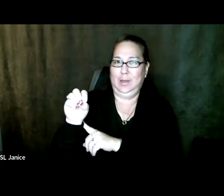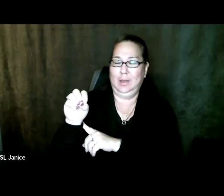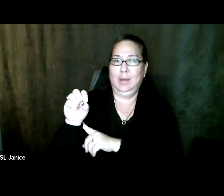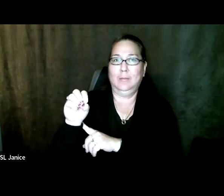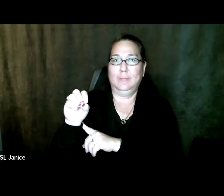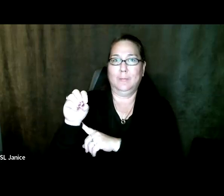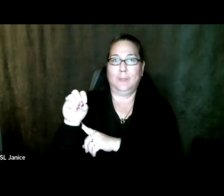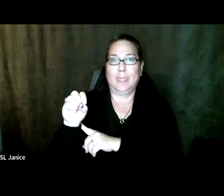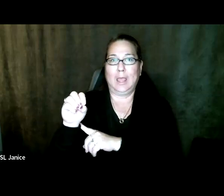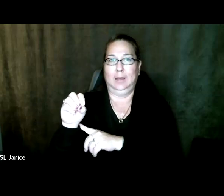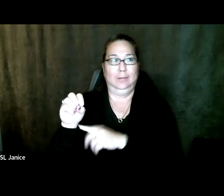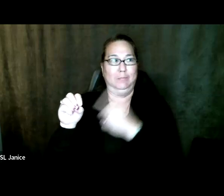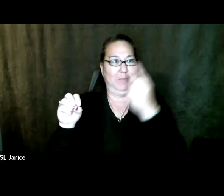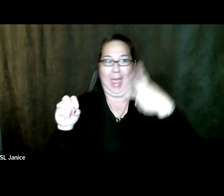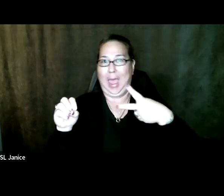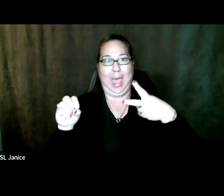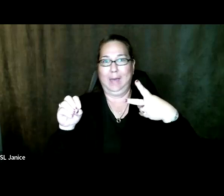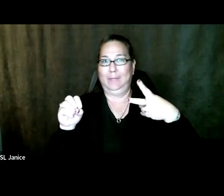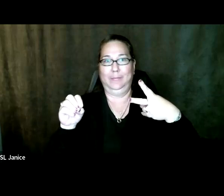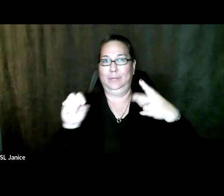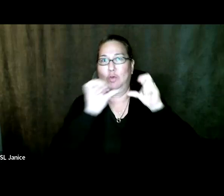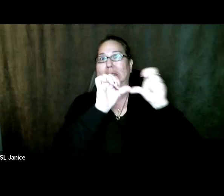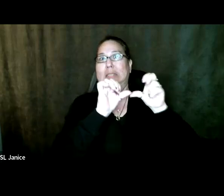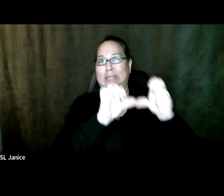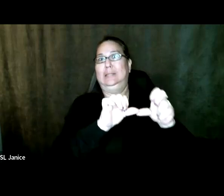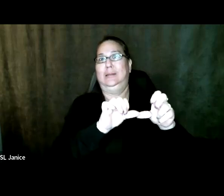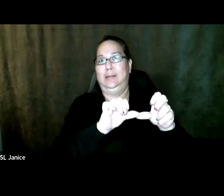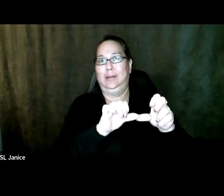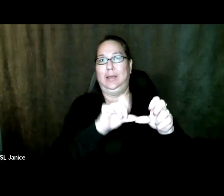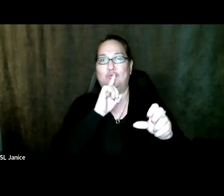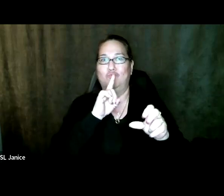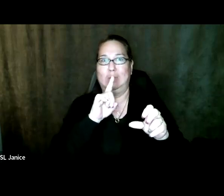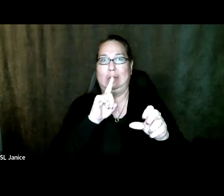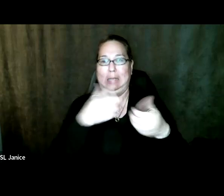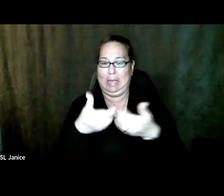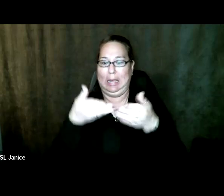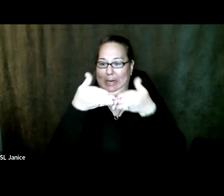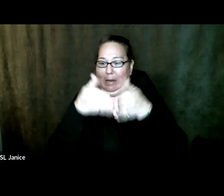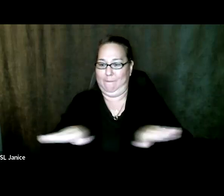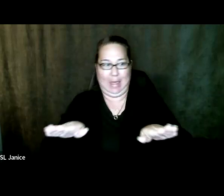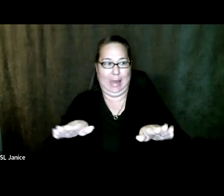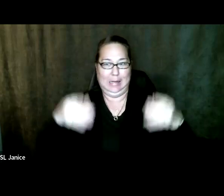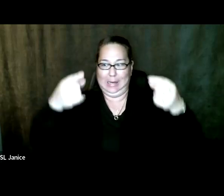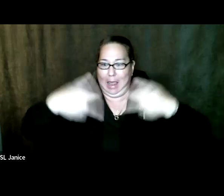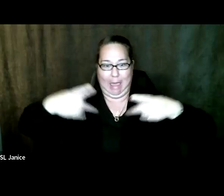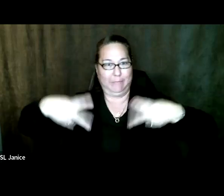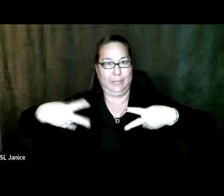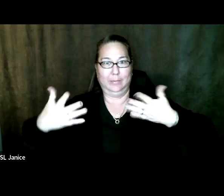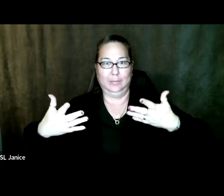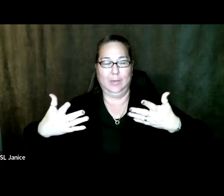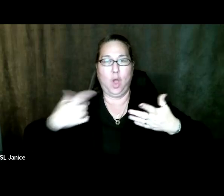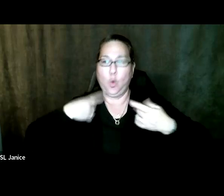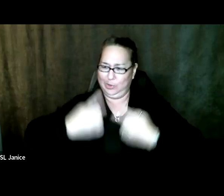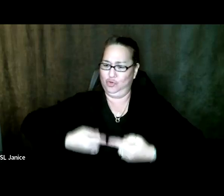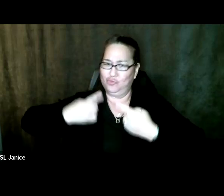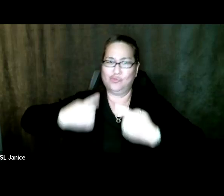growth over 50. It's defined as the midpoint. So we're striving to get all of our schools over 50. The way